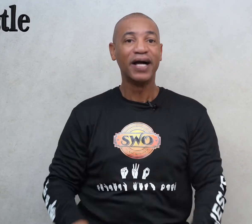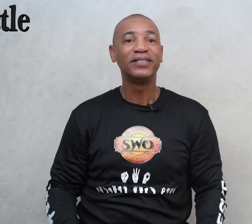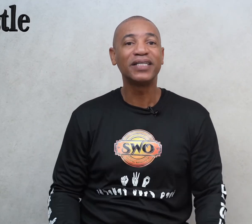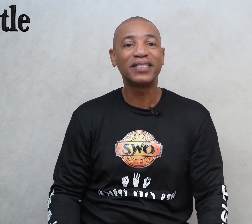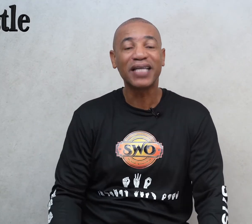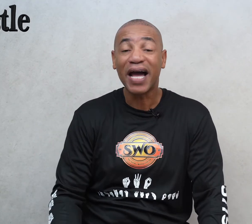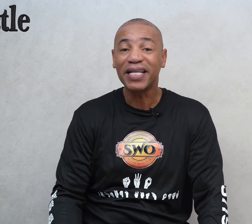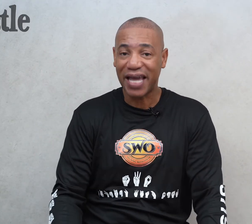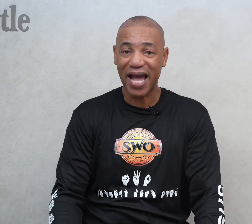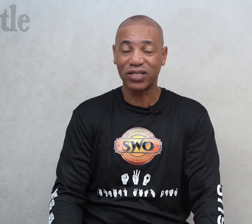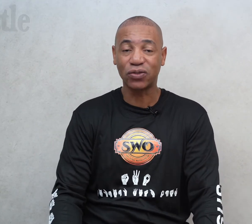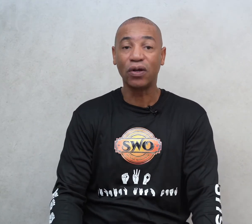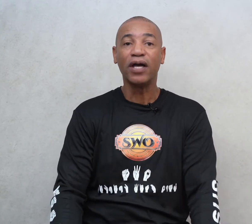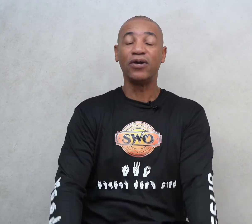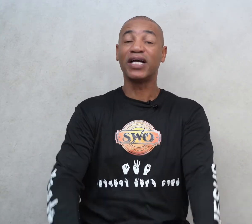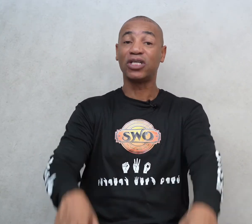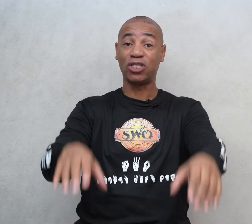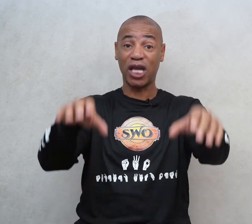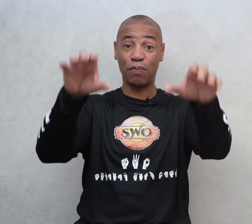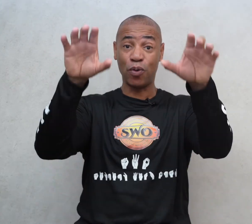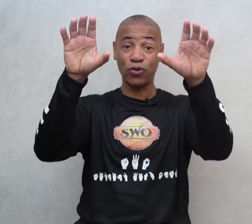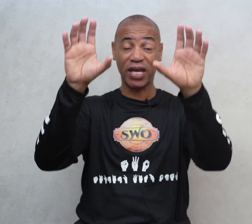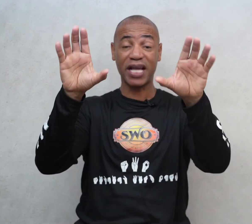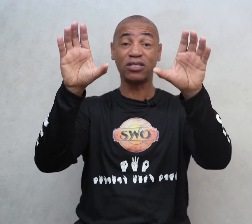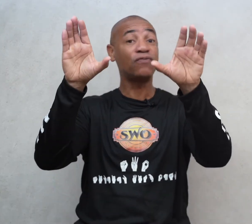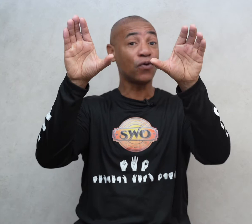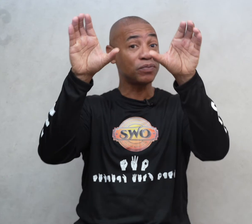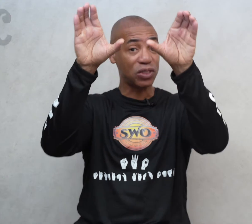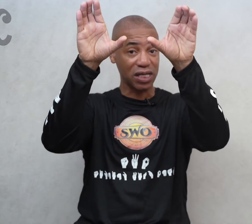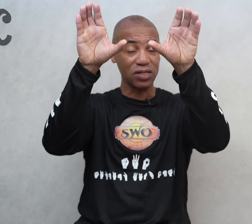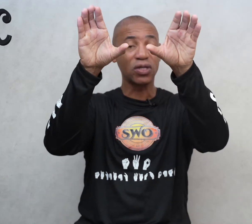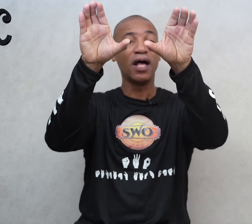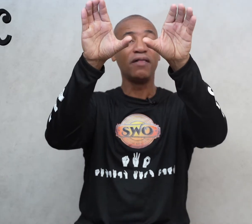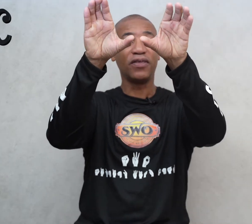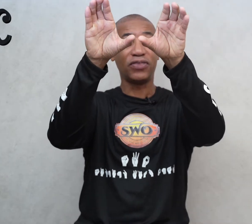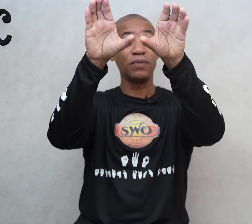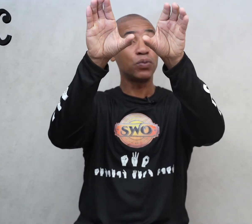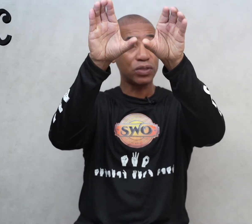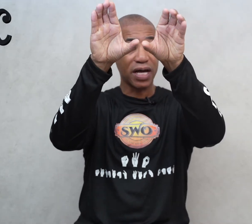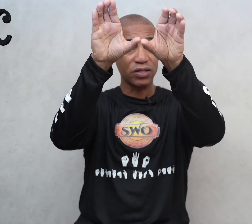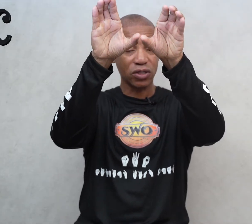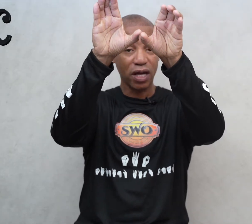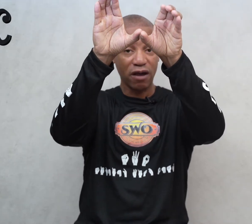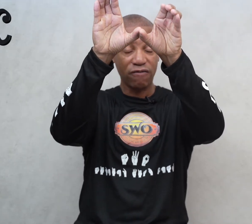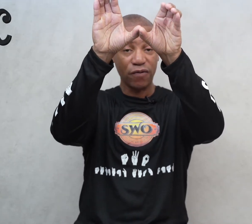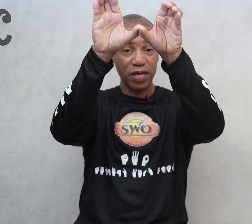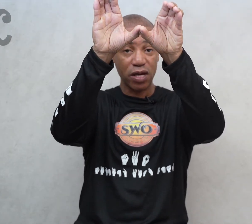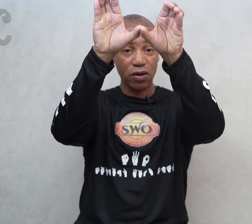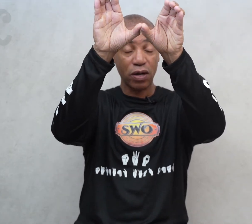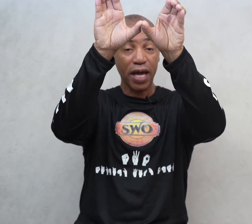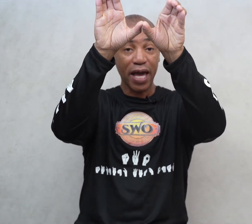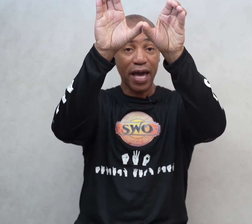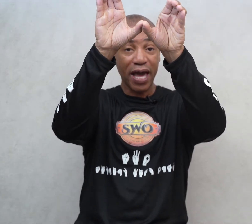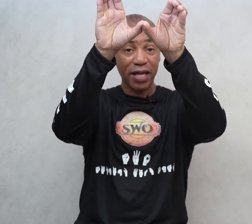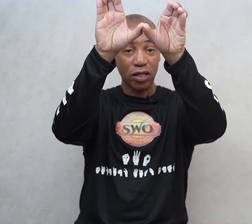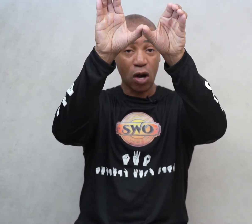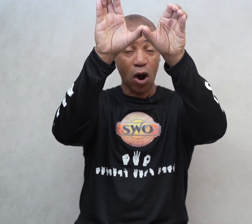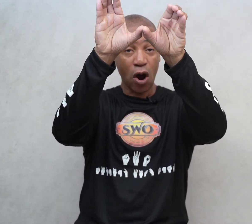To sign castle, you actually take both hands and form C's. The thumbs will touch. And from here, in an